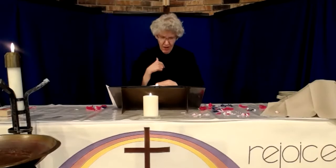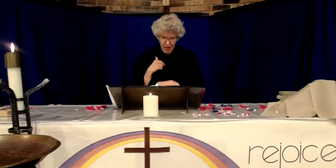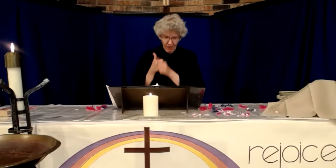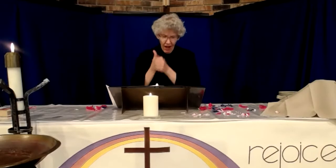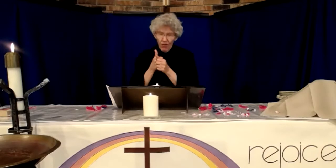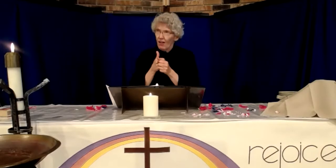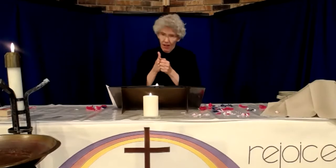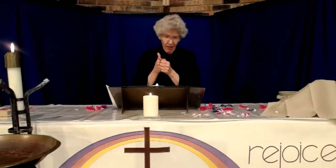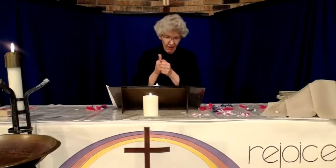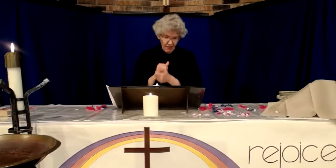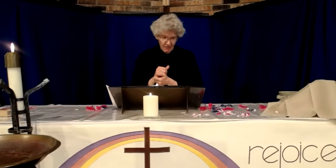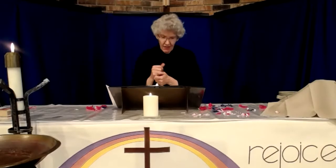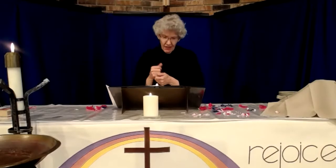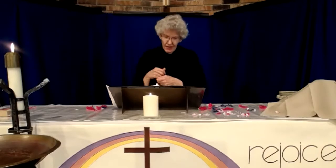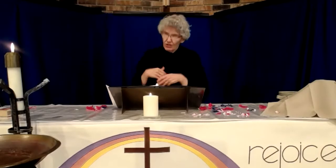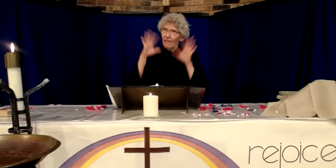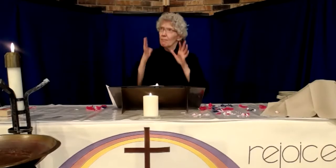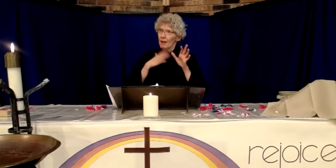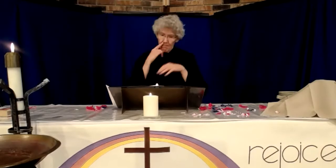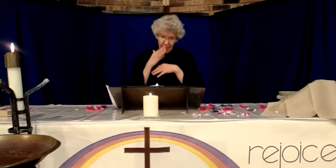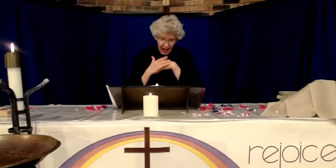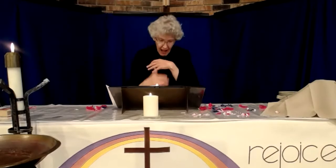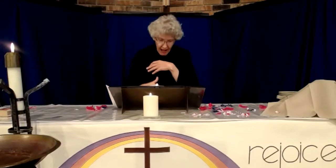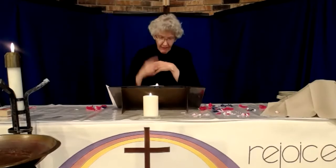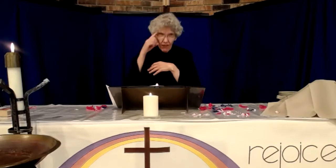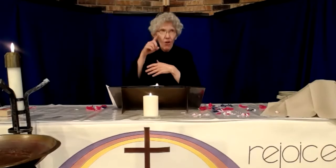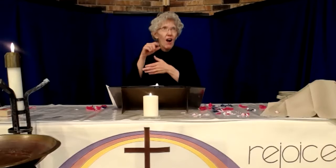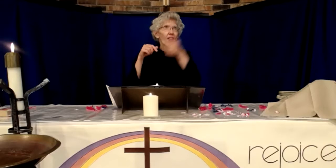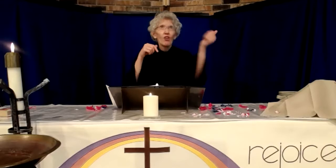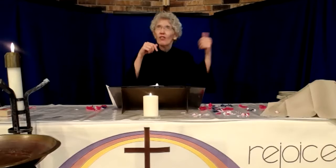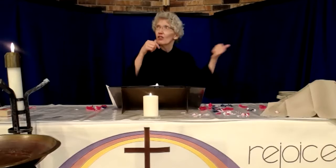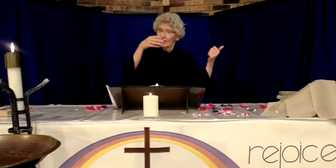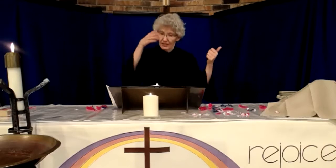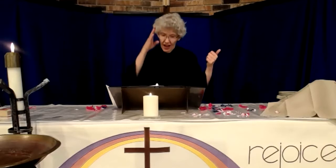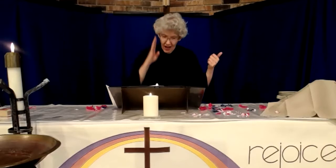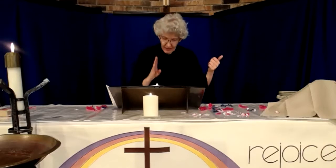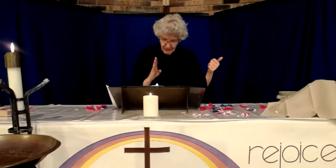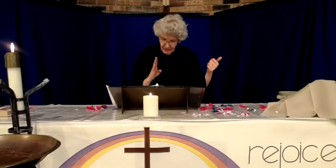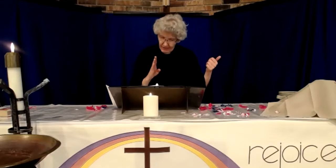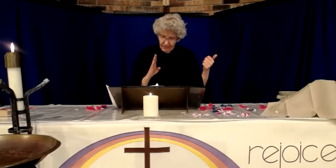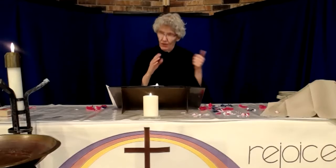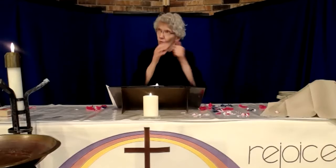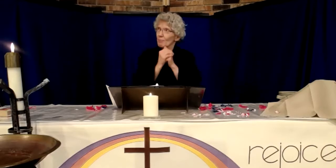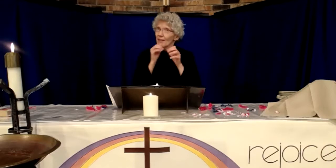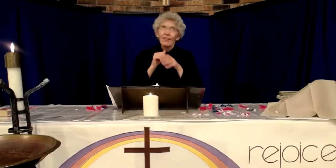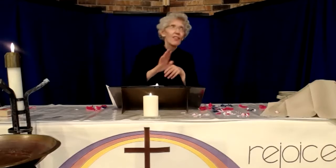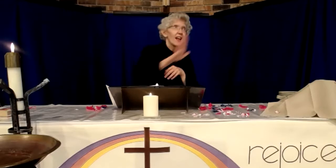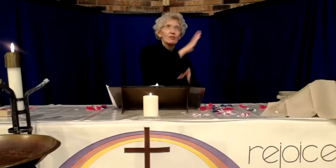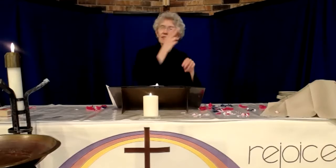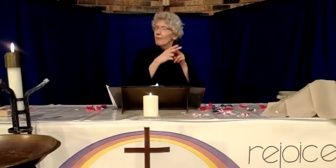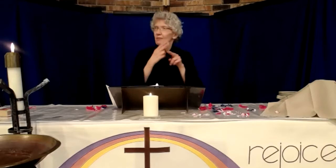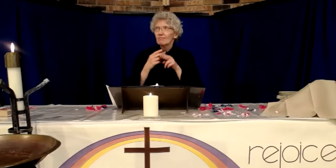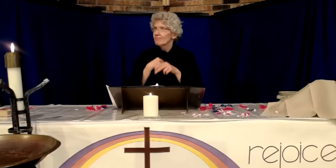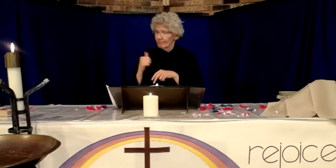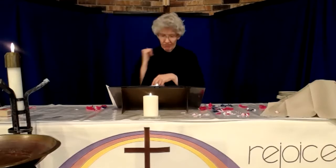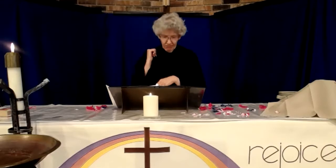I refuse to offer sacrifices of blood to those gods or to